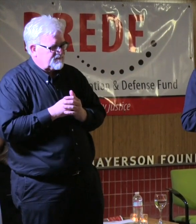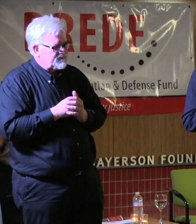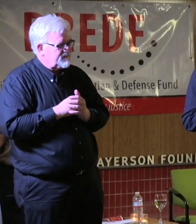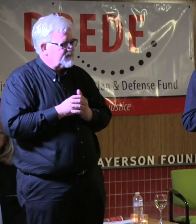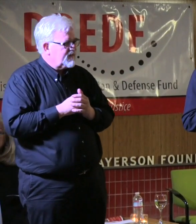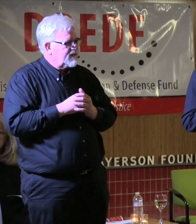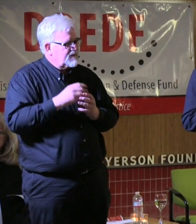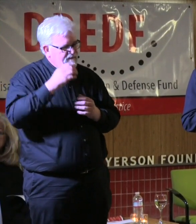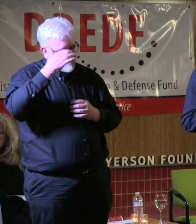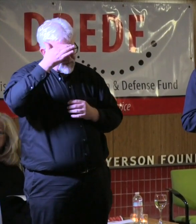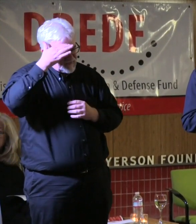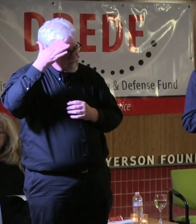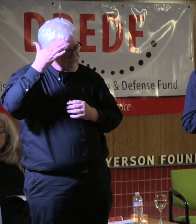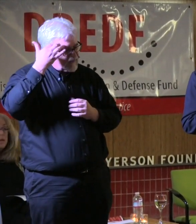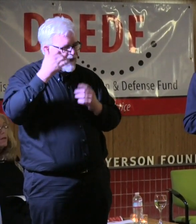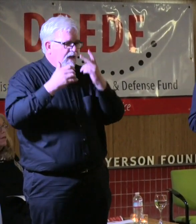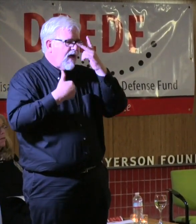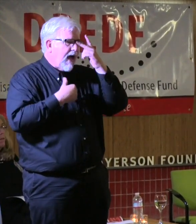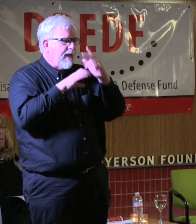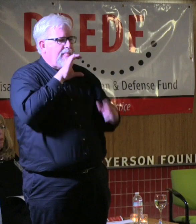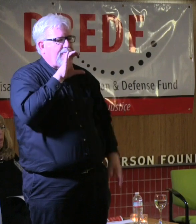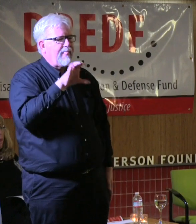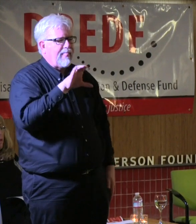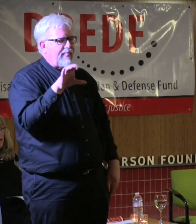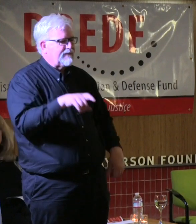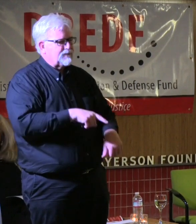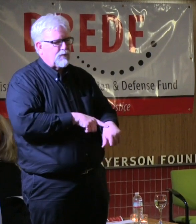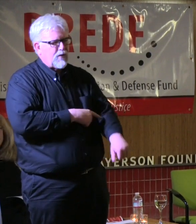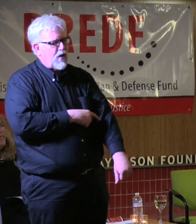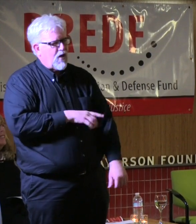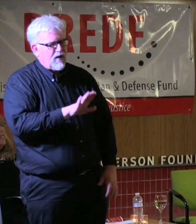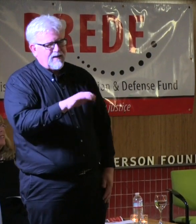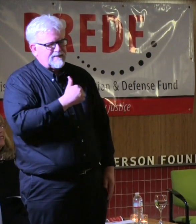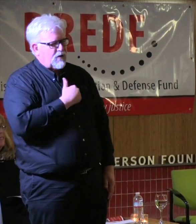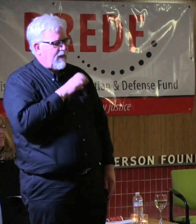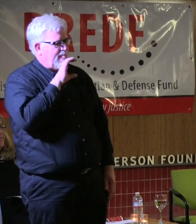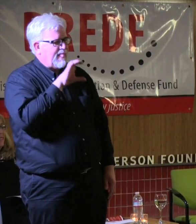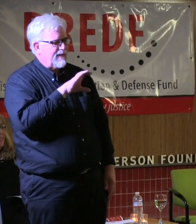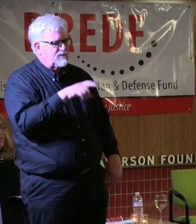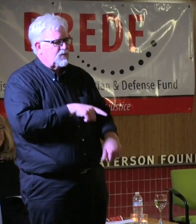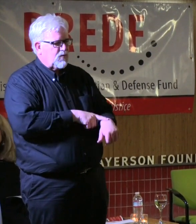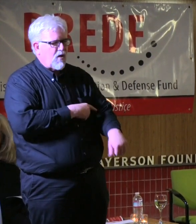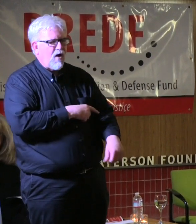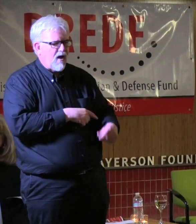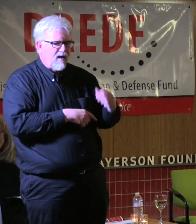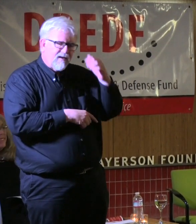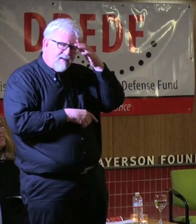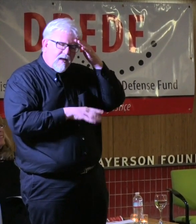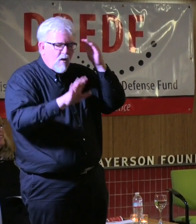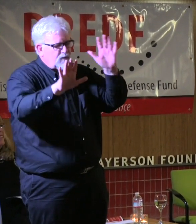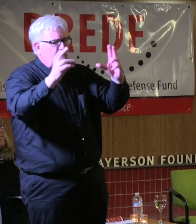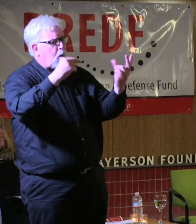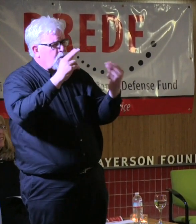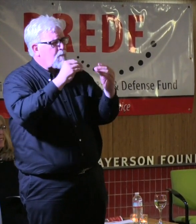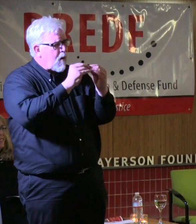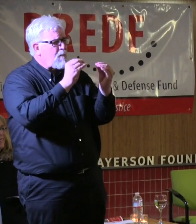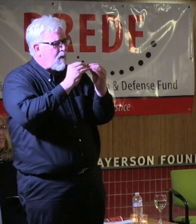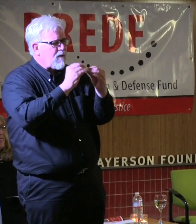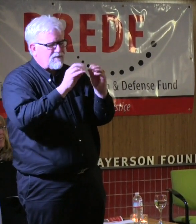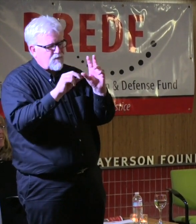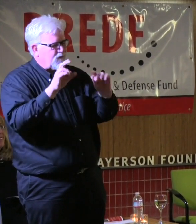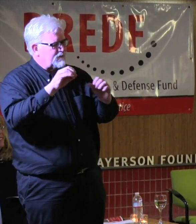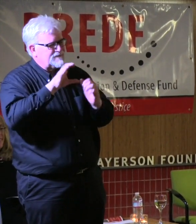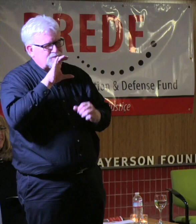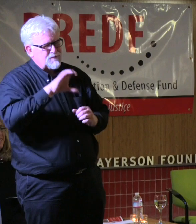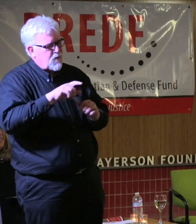So listen, I went on too long. Went on way too long. No, listen,